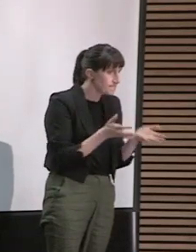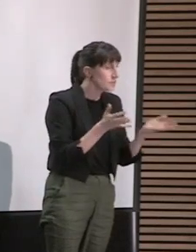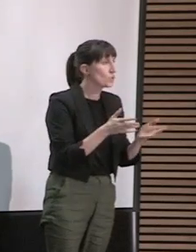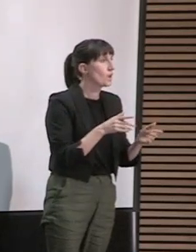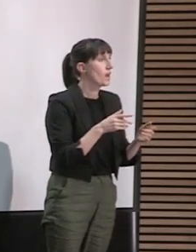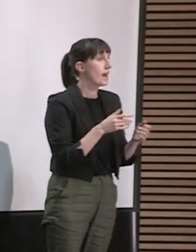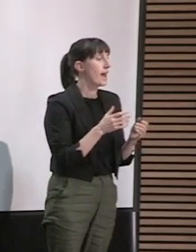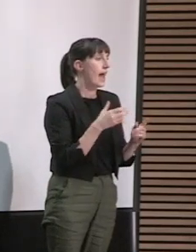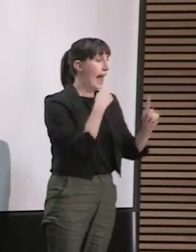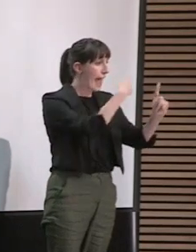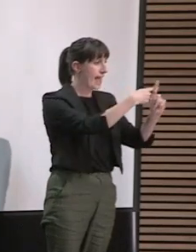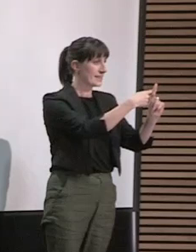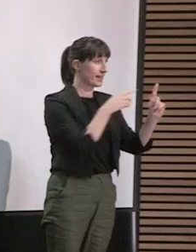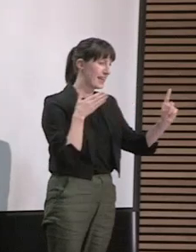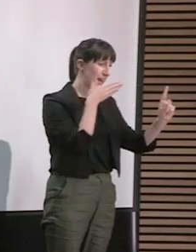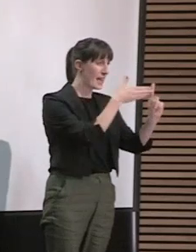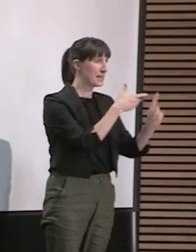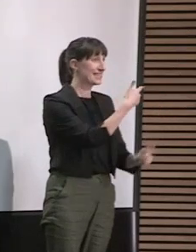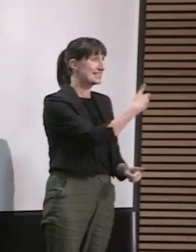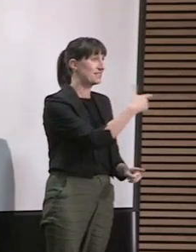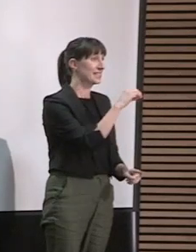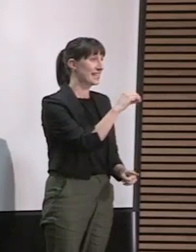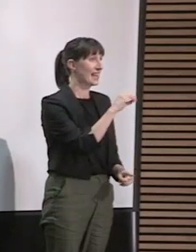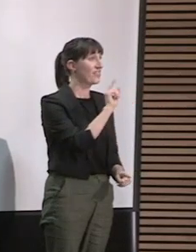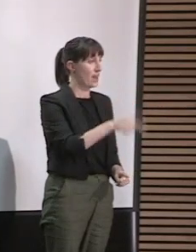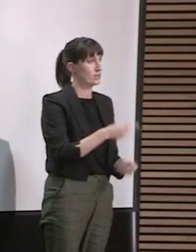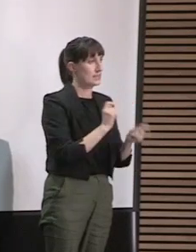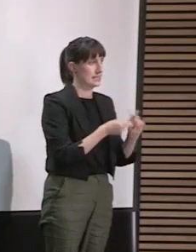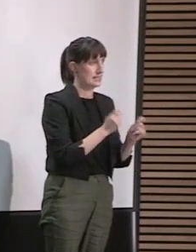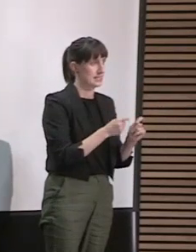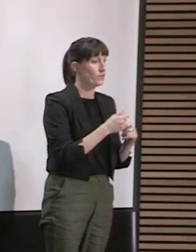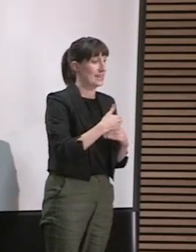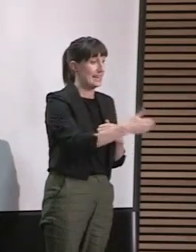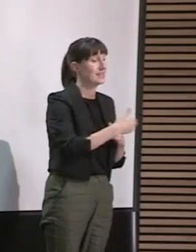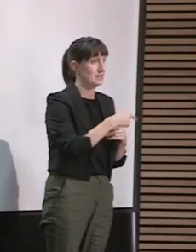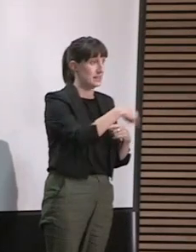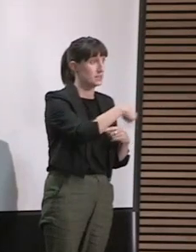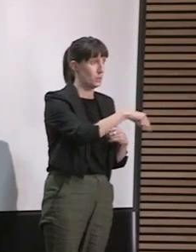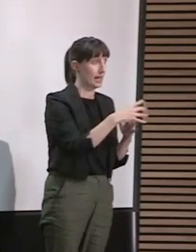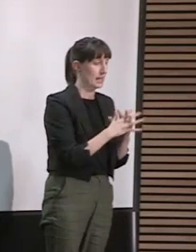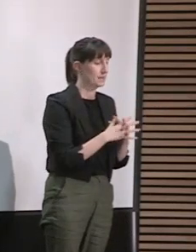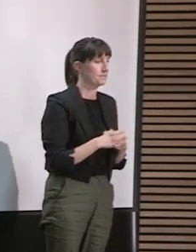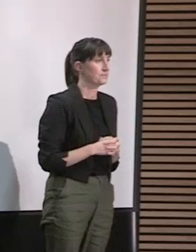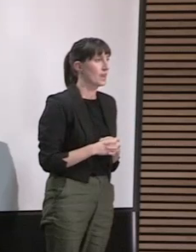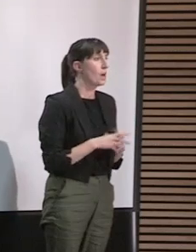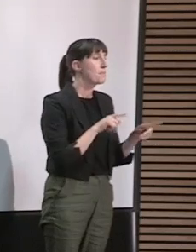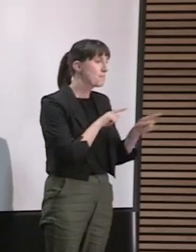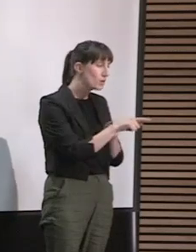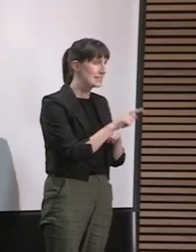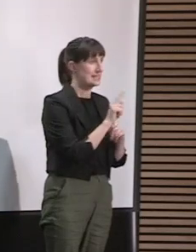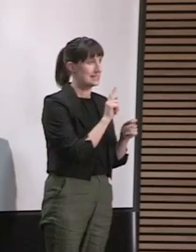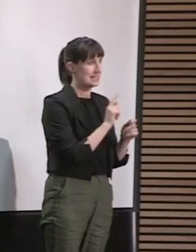New Zealand in the next 7 days. This target would mean around 70% of the tests being carried out will be in Auckland,